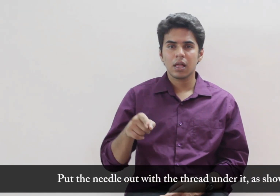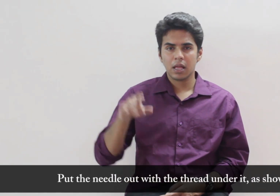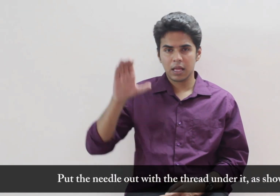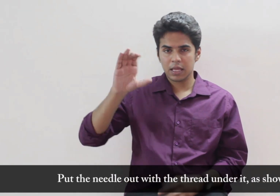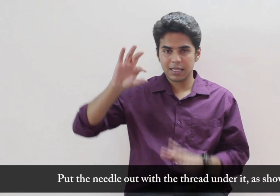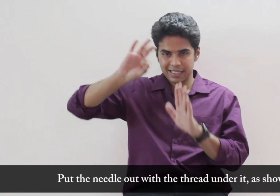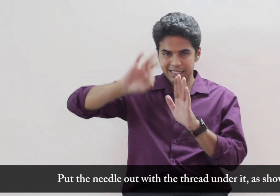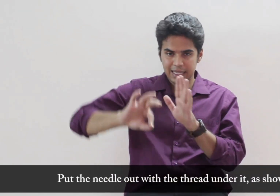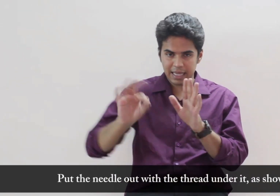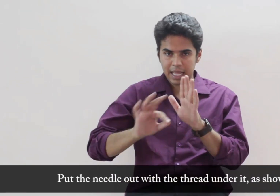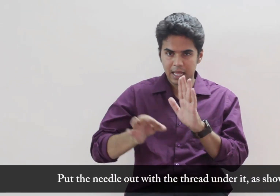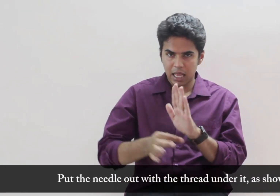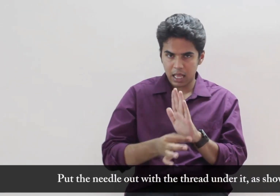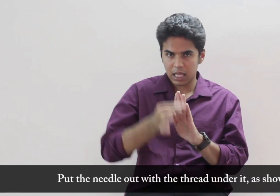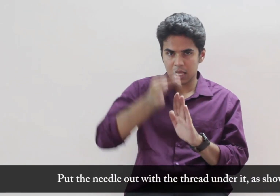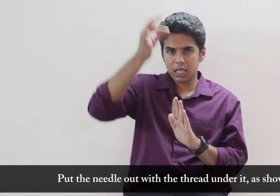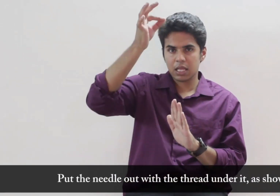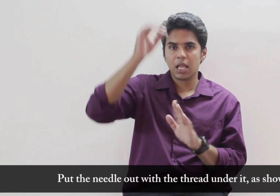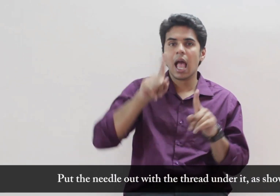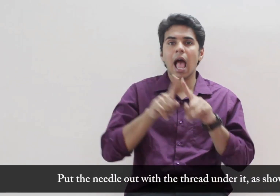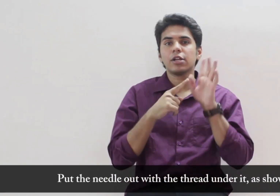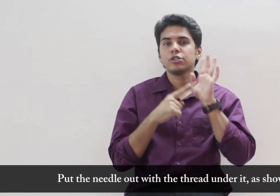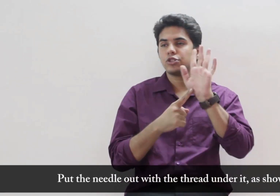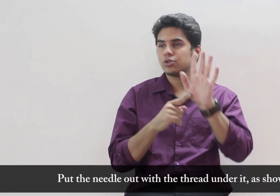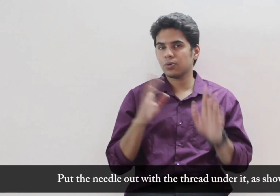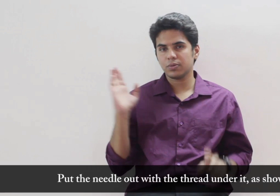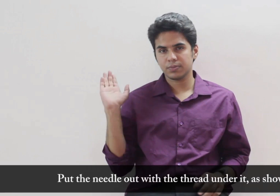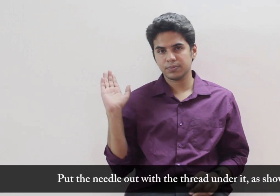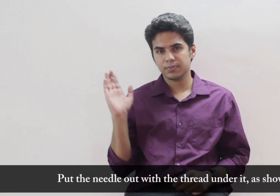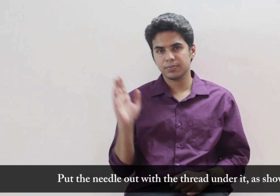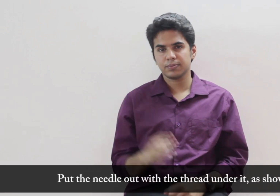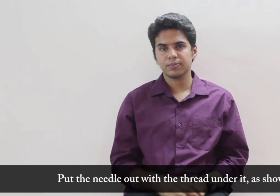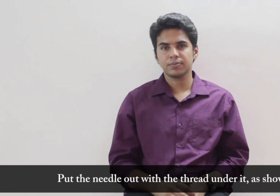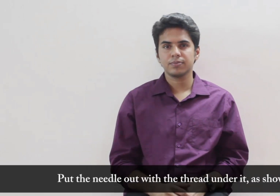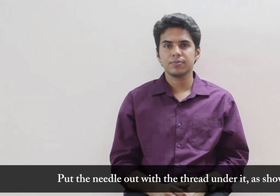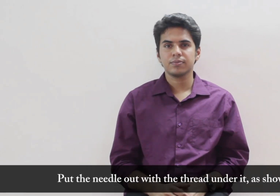Put the needle out with the thread under it as shown.